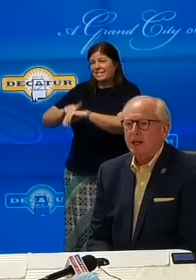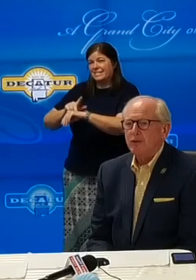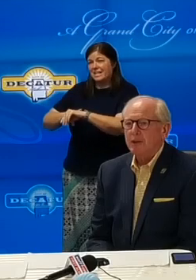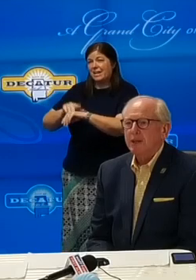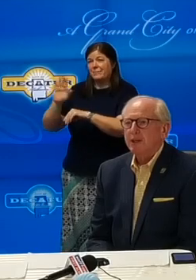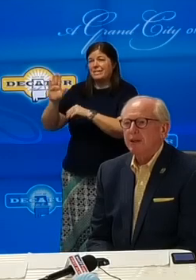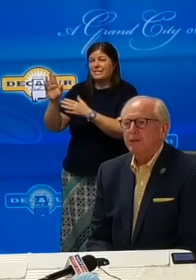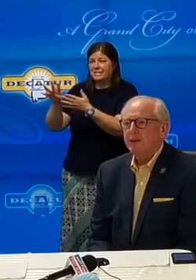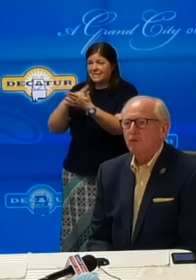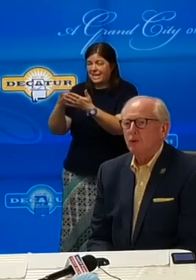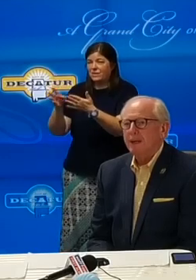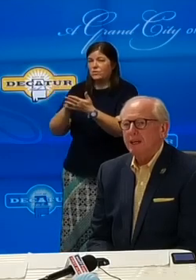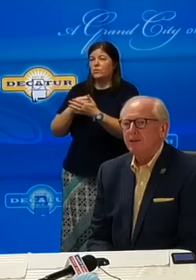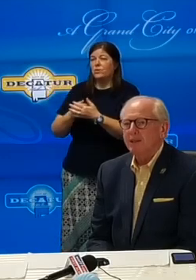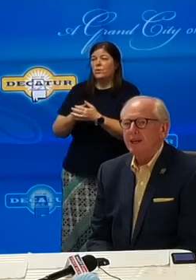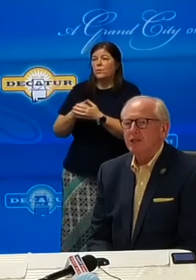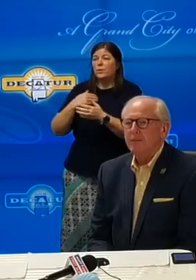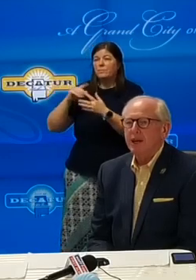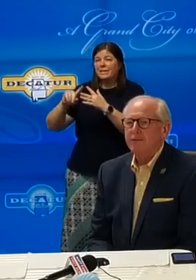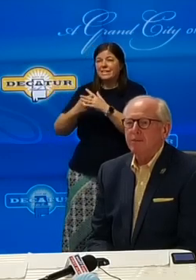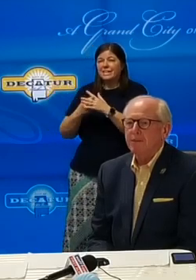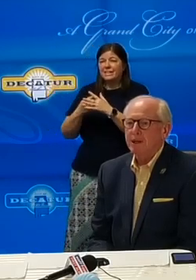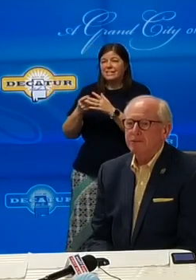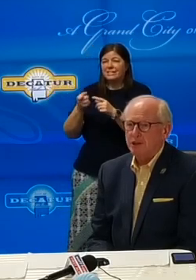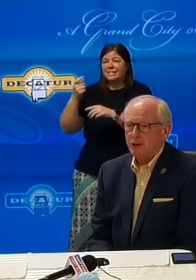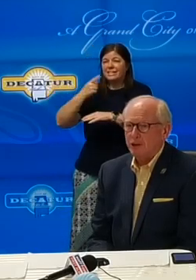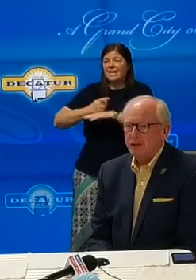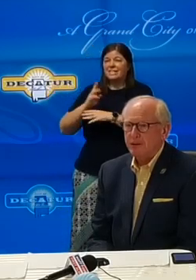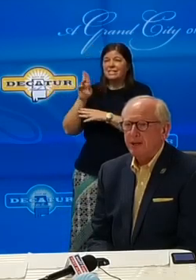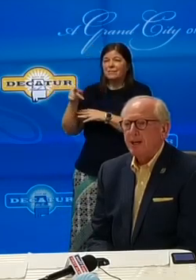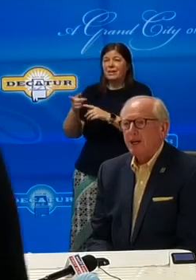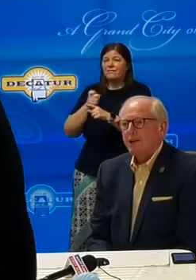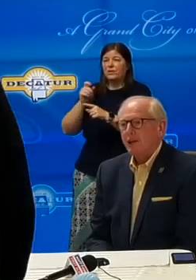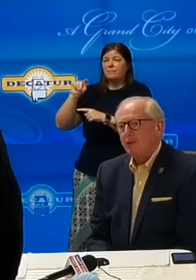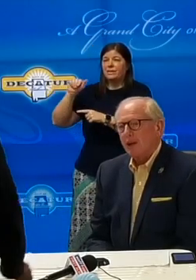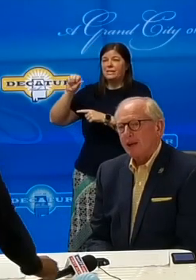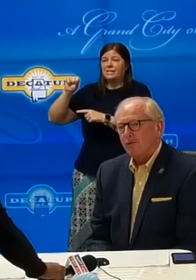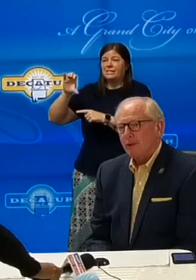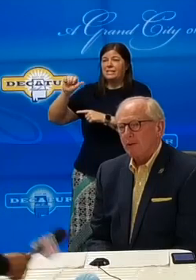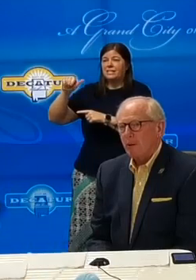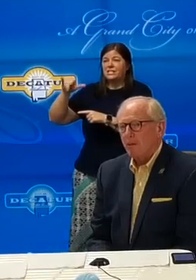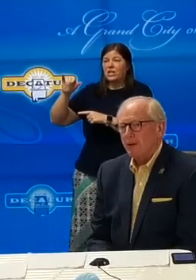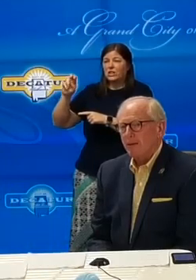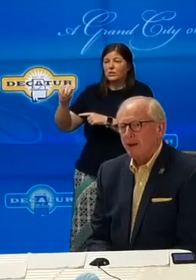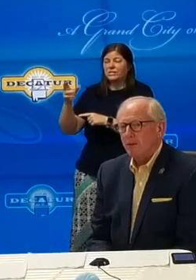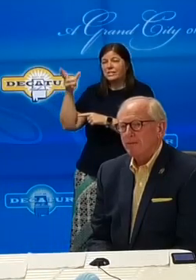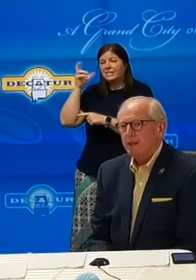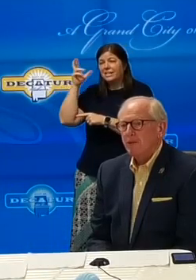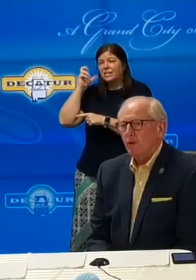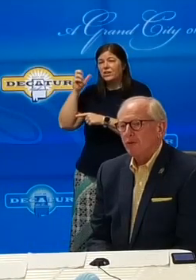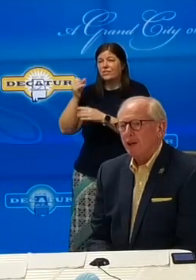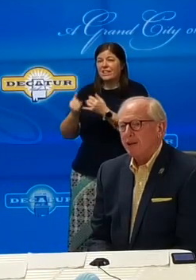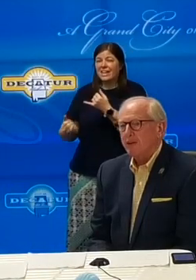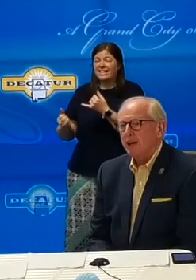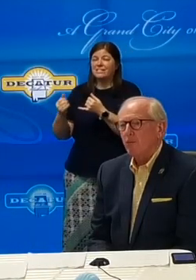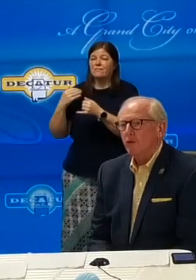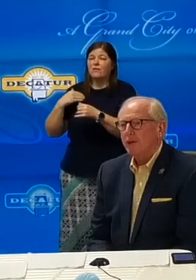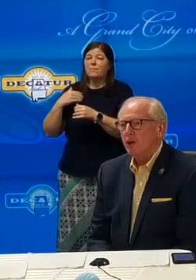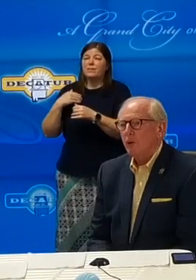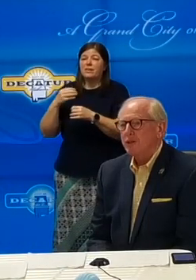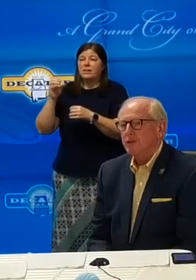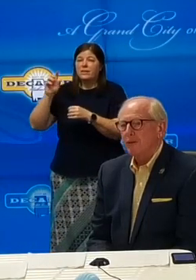his schedule. We'll begin today's update from Tuscaloosa to hear the latest from the Department of Labor. For the sake of